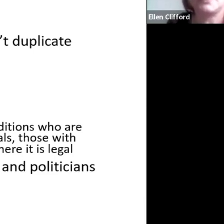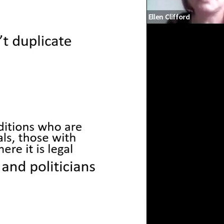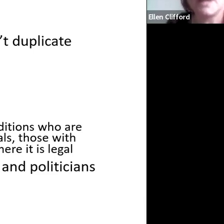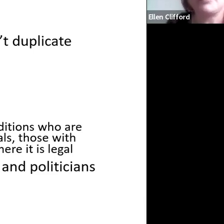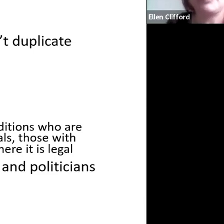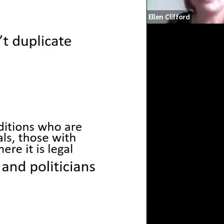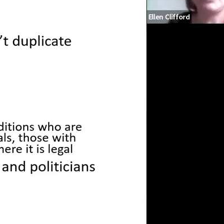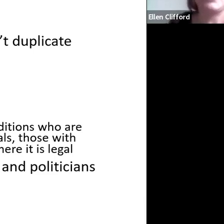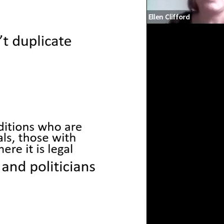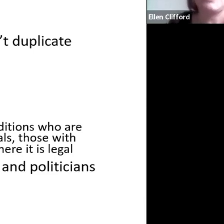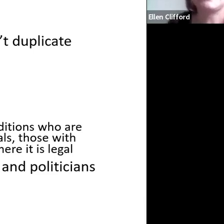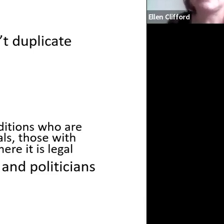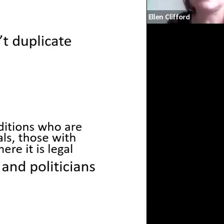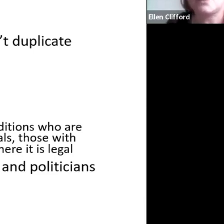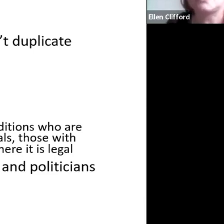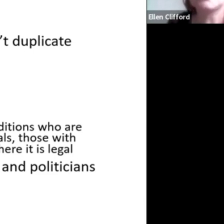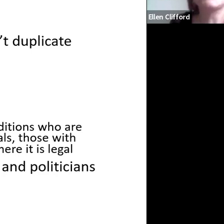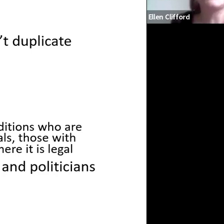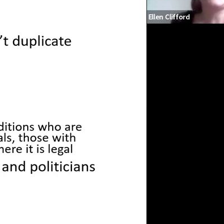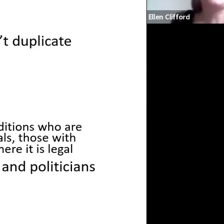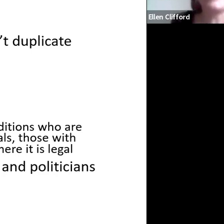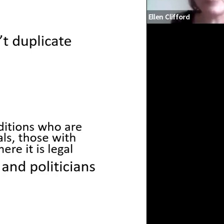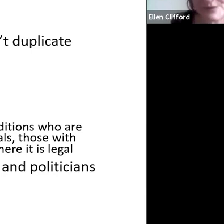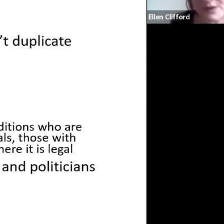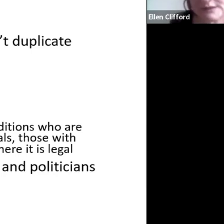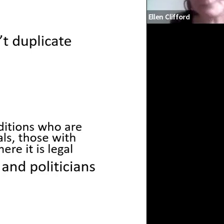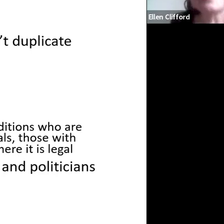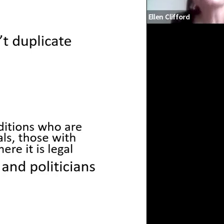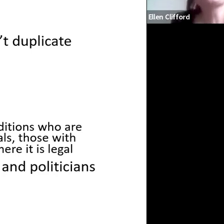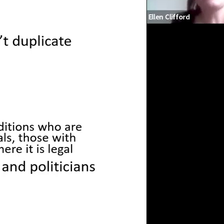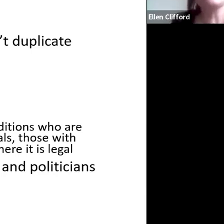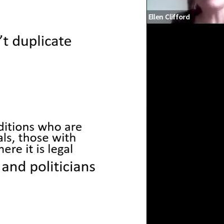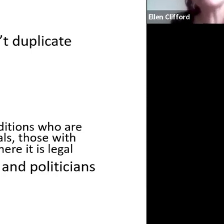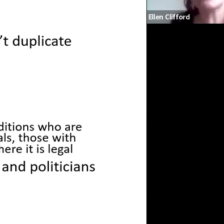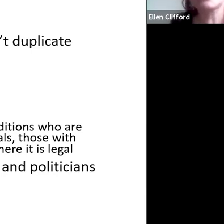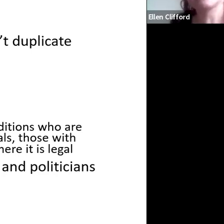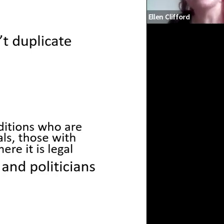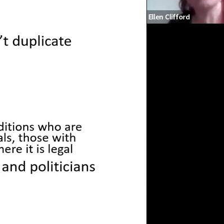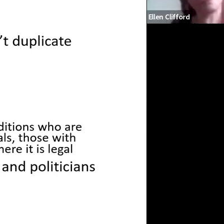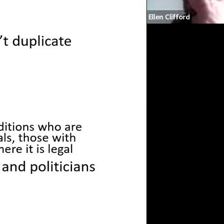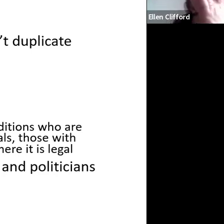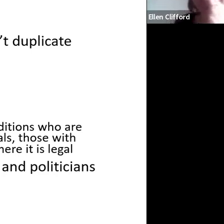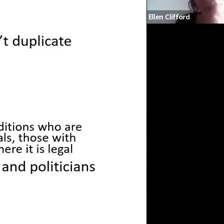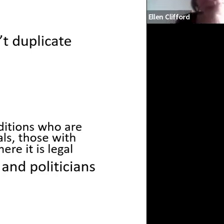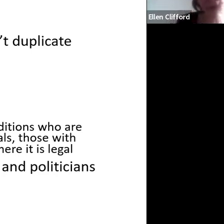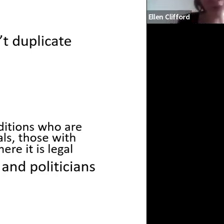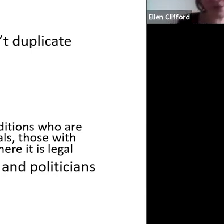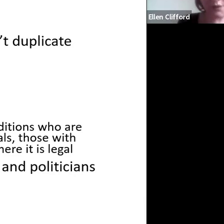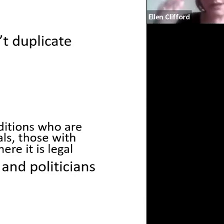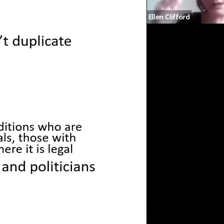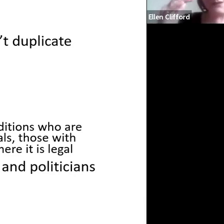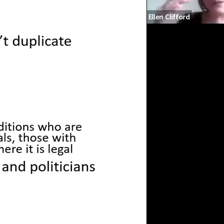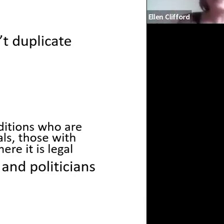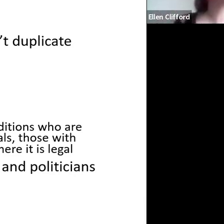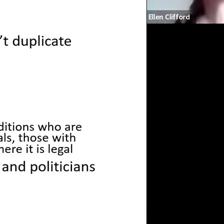on the Disabled People Against Cuts website. That went to all 650 MPs, and it